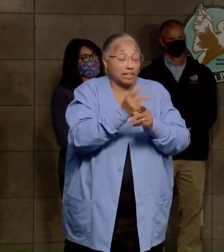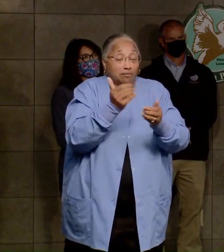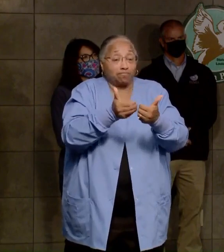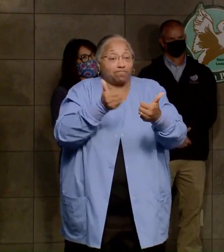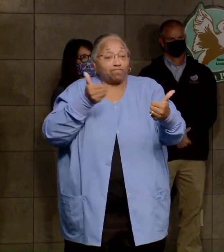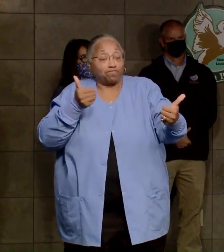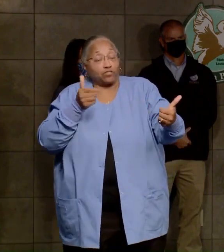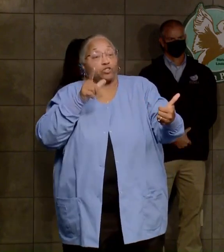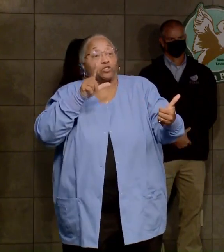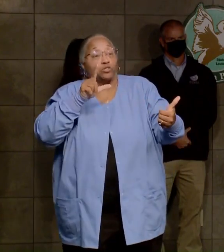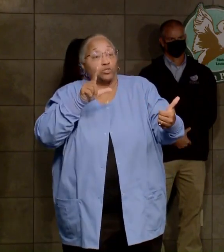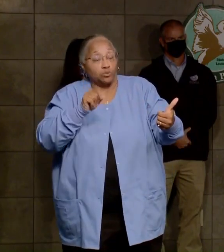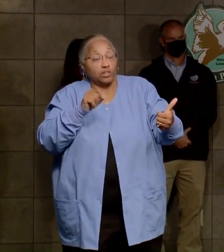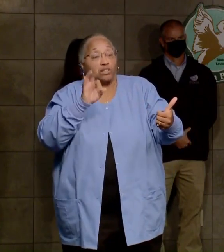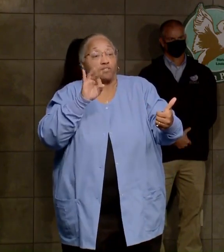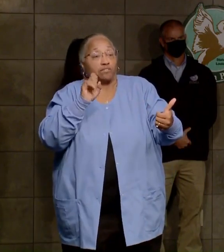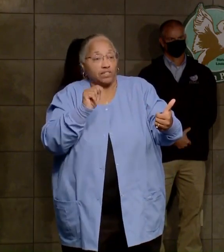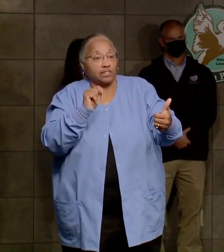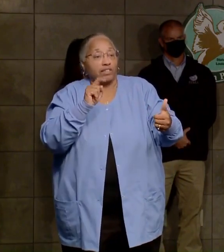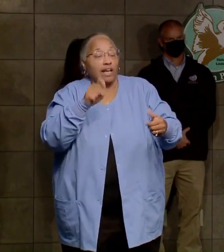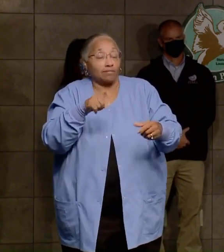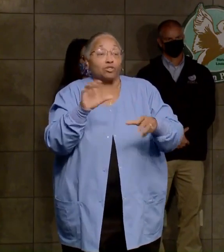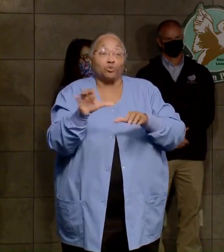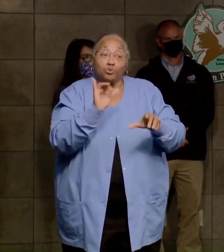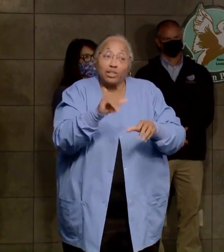you have to do all those things to keep you and your family safe.